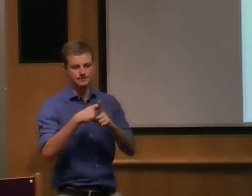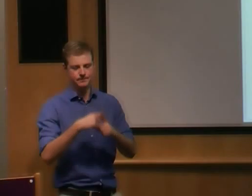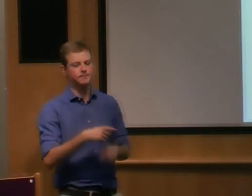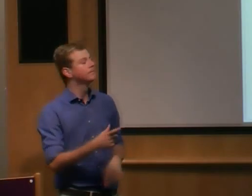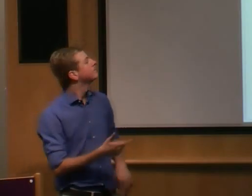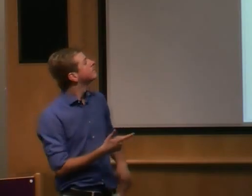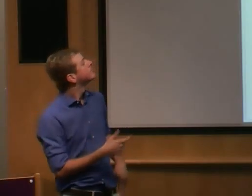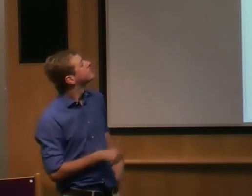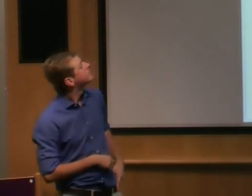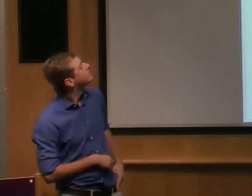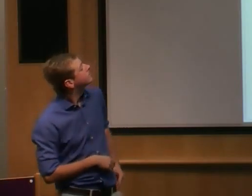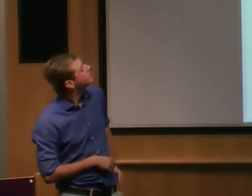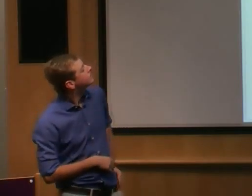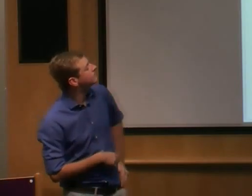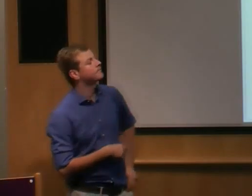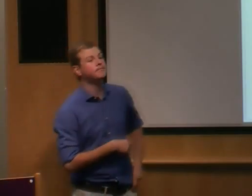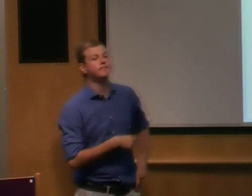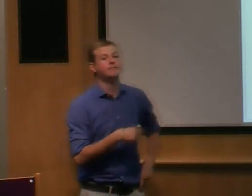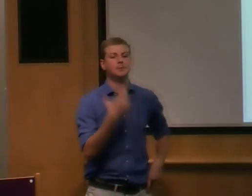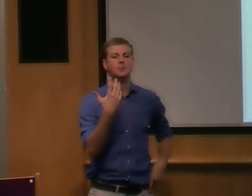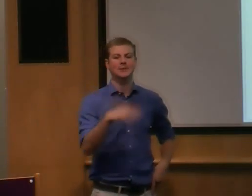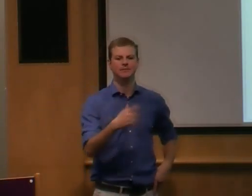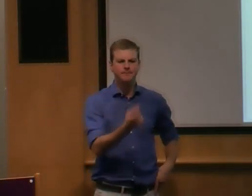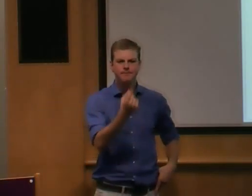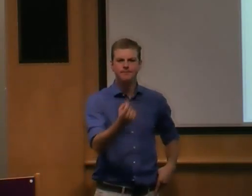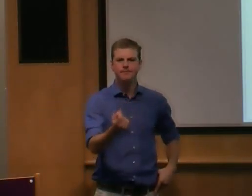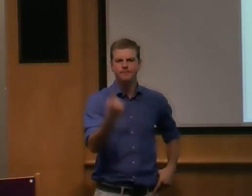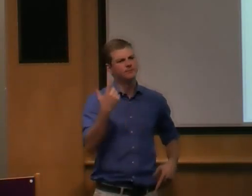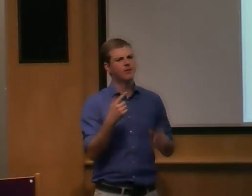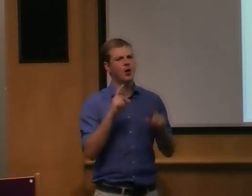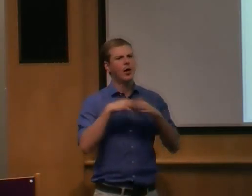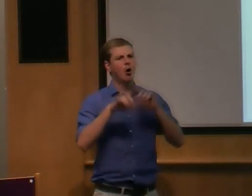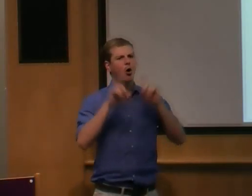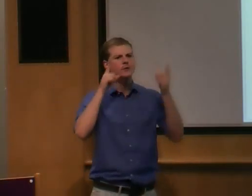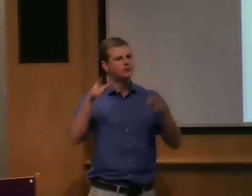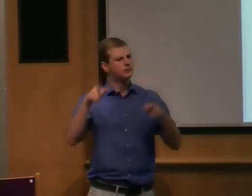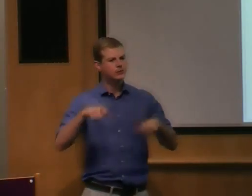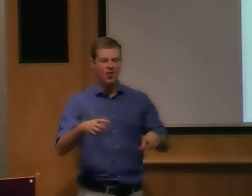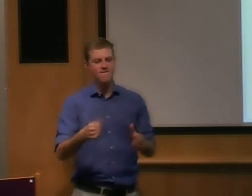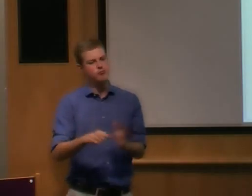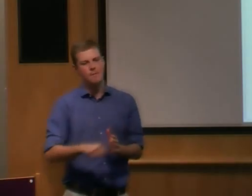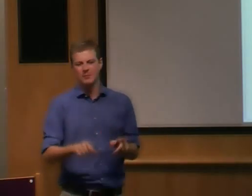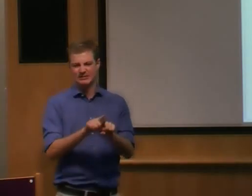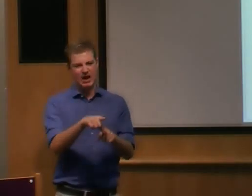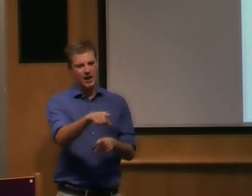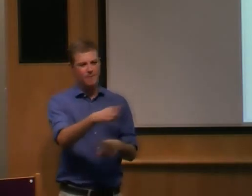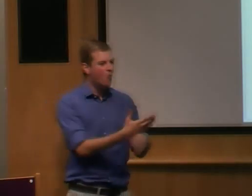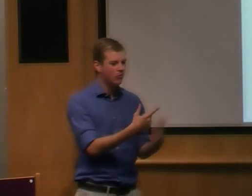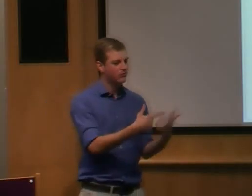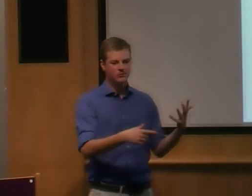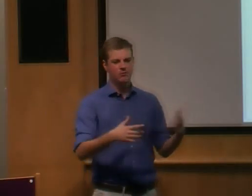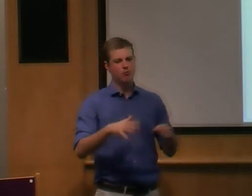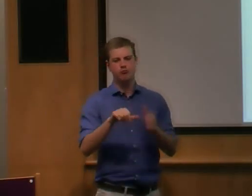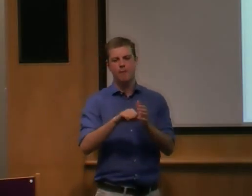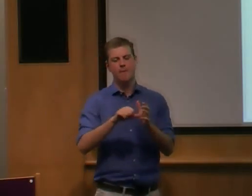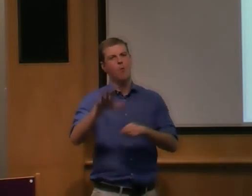to represent deaf students all over the United Kingdom. And we address a whole list of issues, and these issues are still happening at